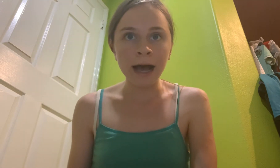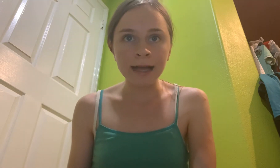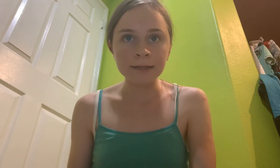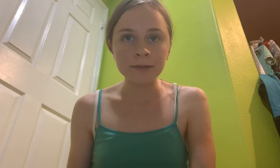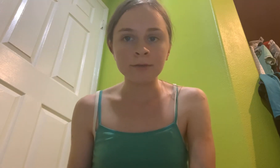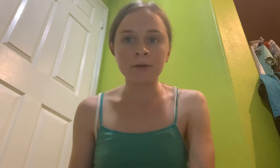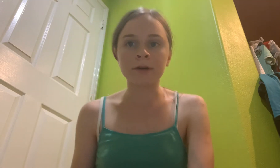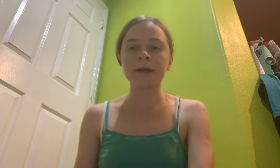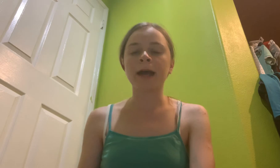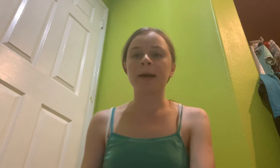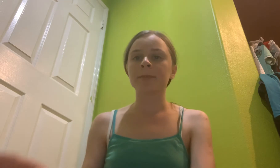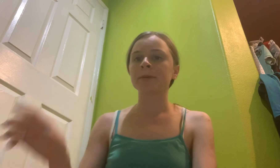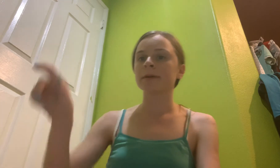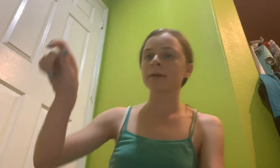Hat or cap.